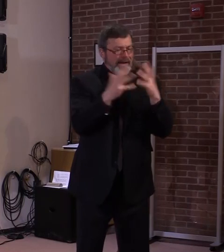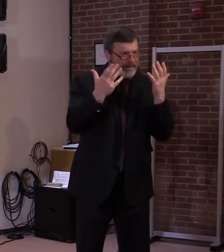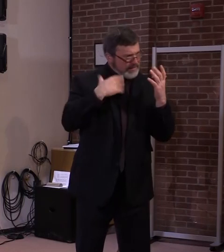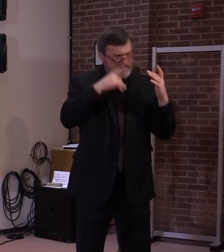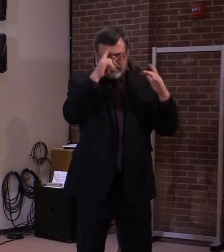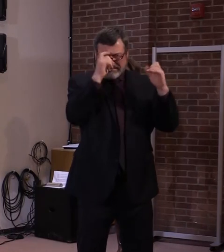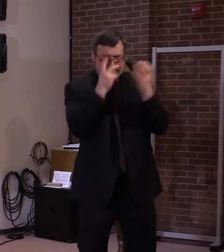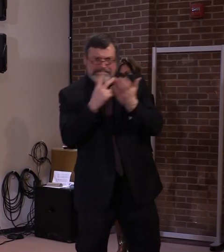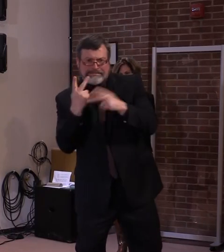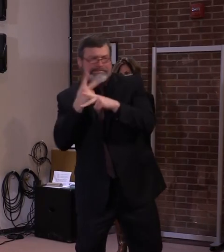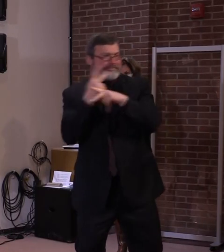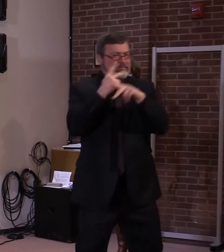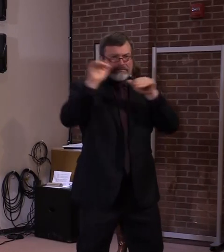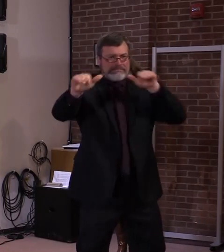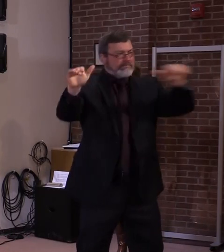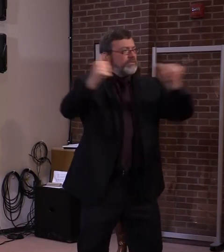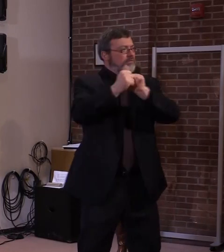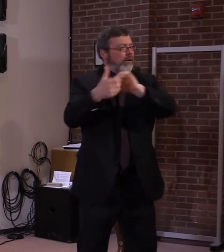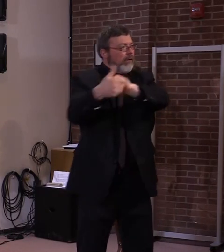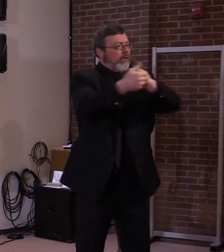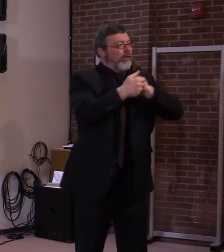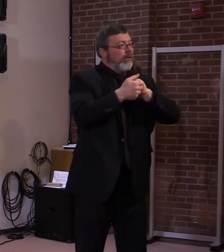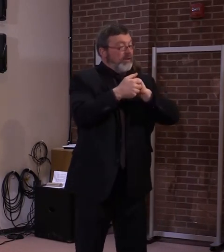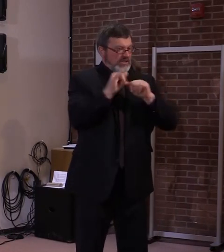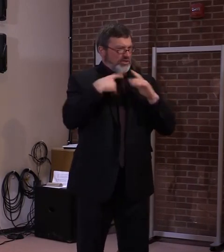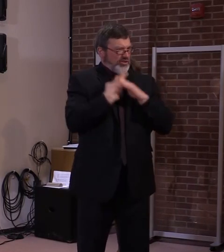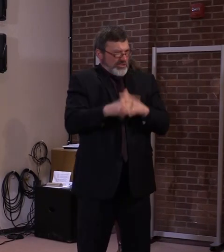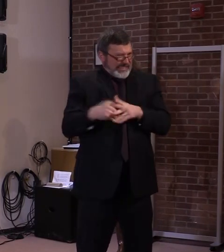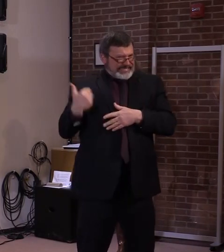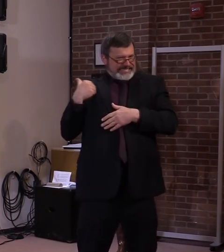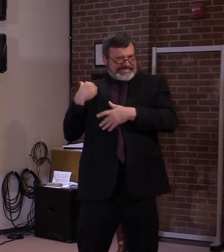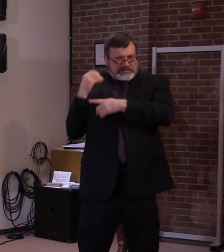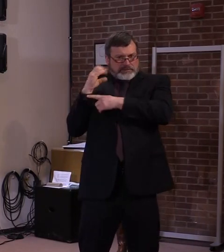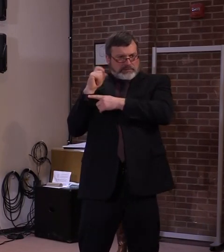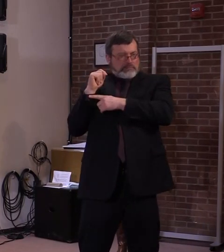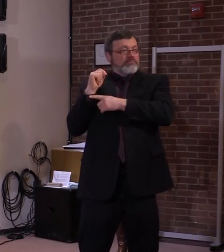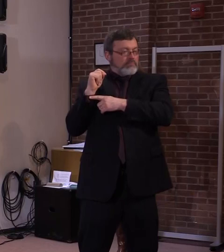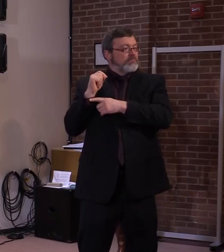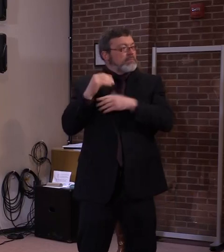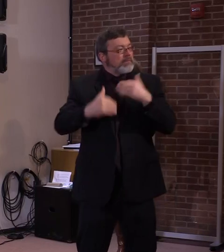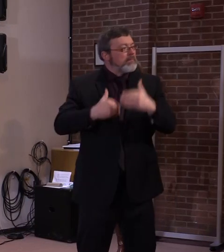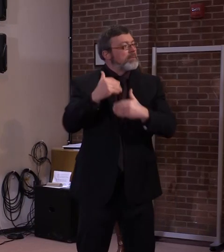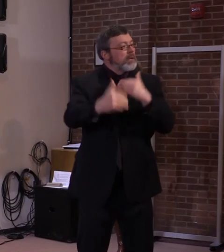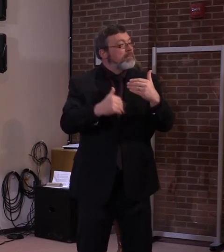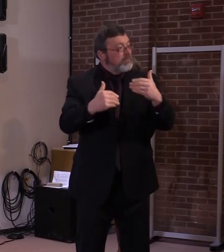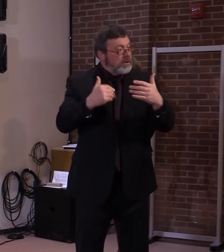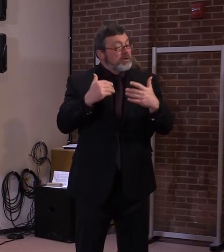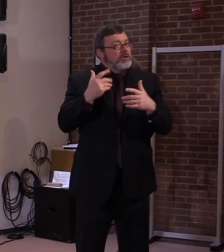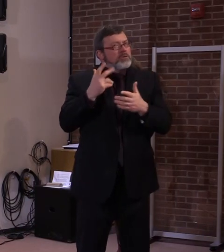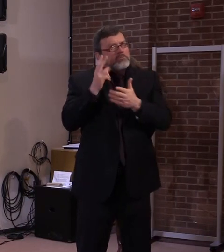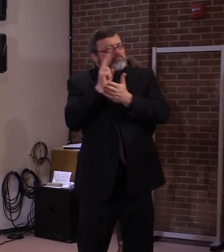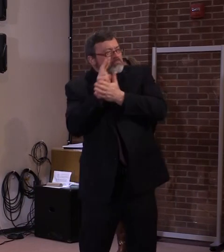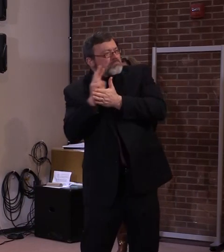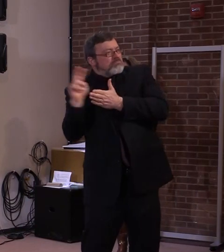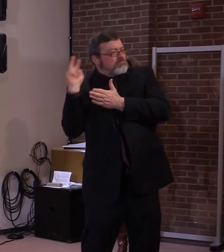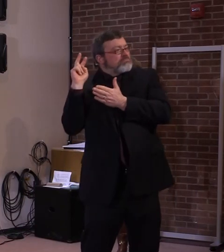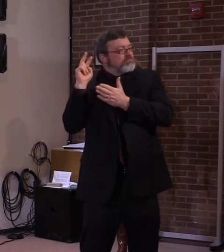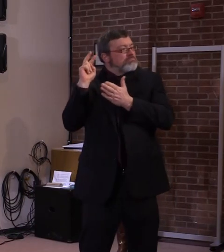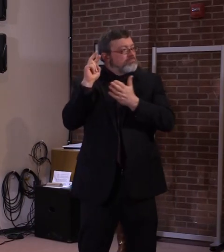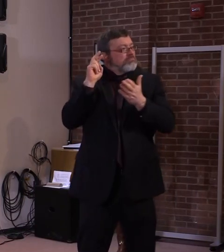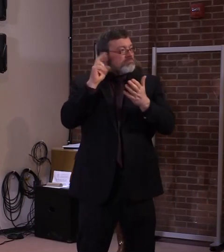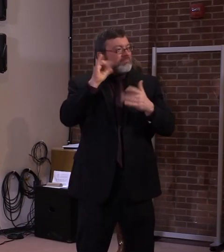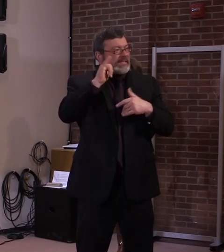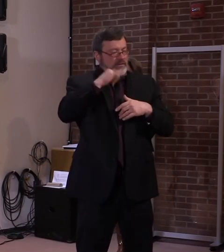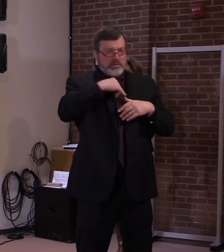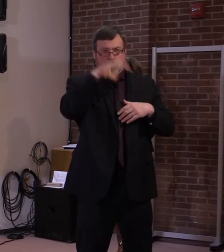in October. As we mentioned a few weeks ago, maybe even 3 weeks ago, in anticipation of the holidays, we